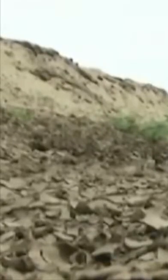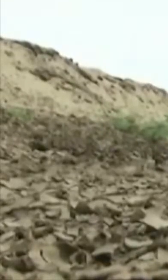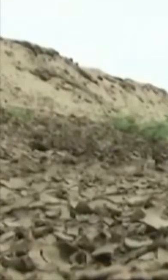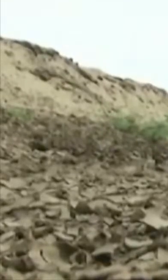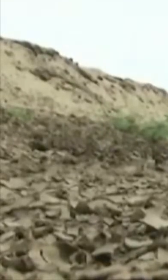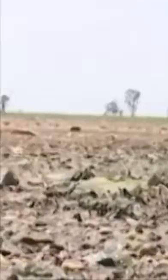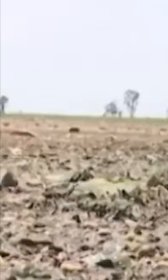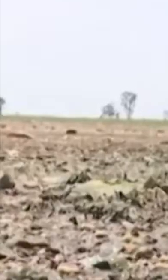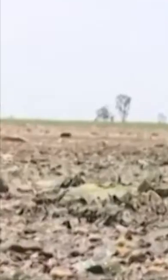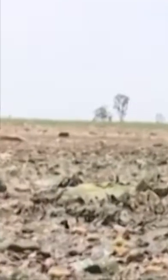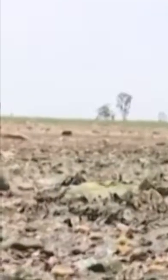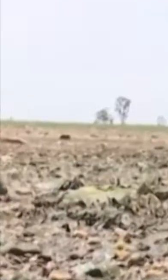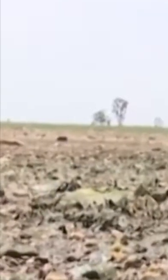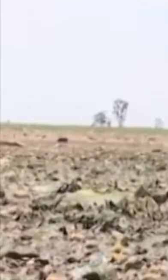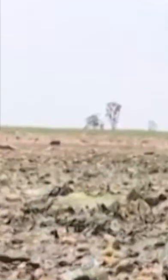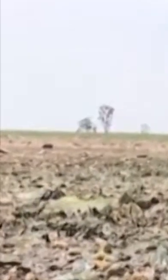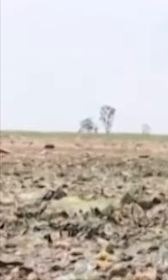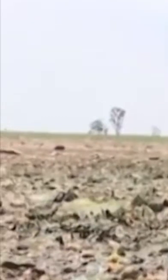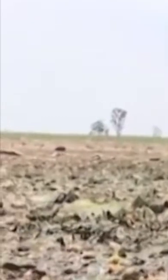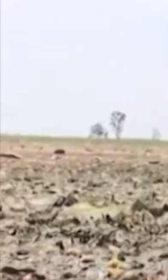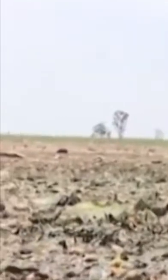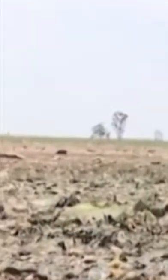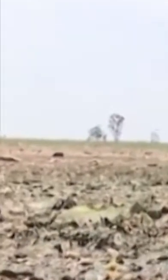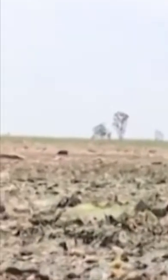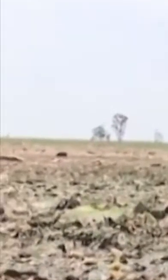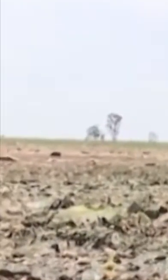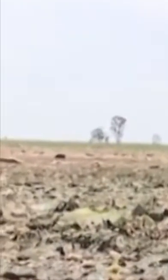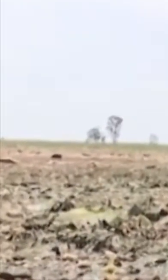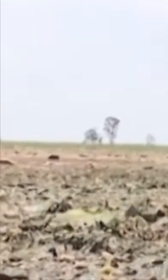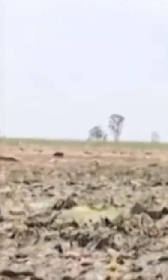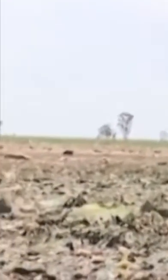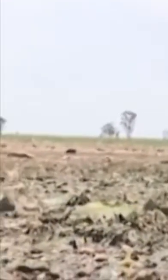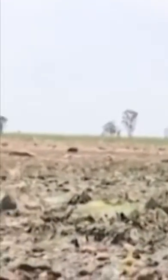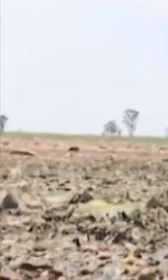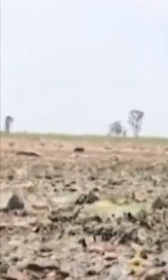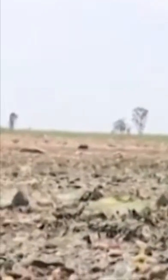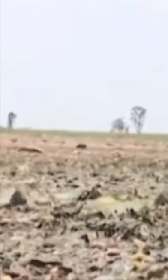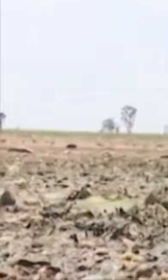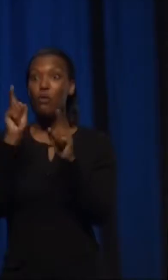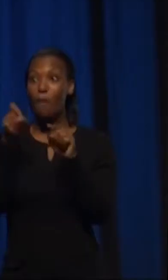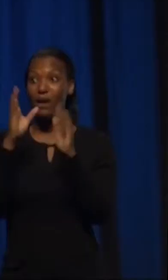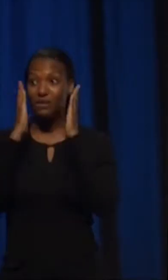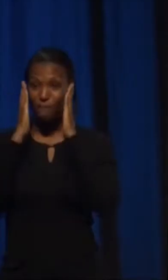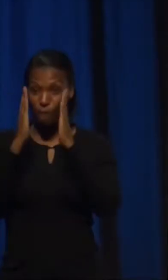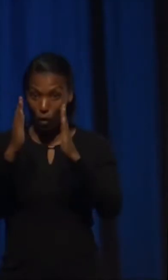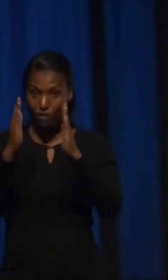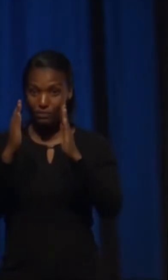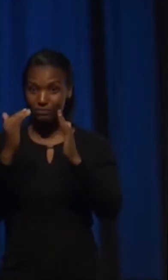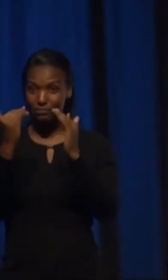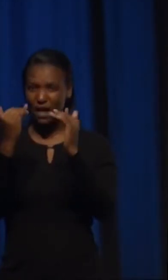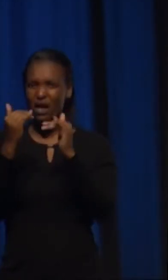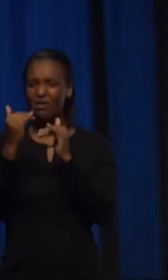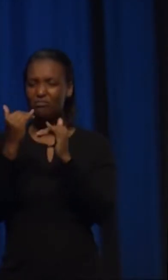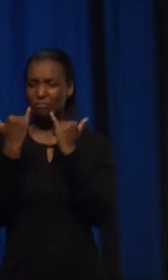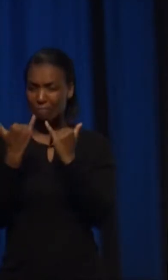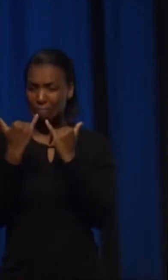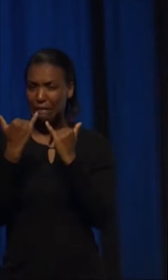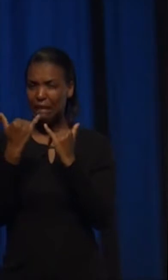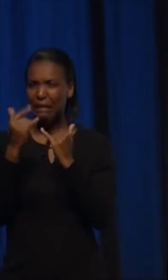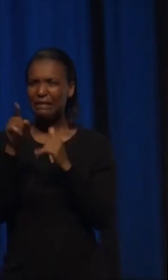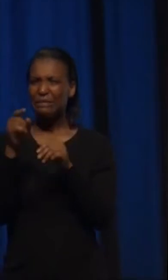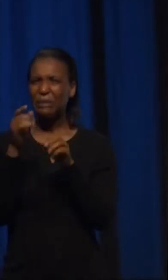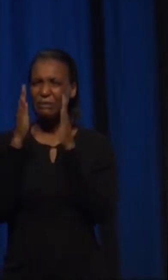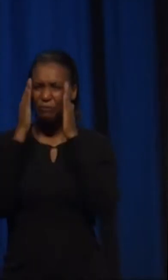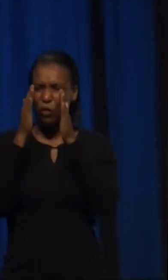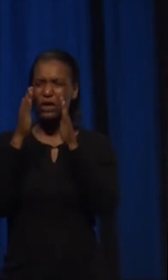This key report is aimed at drawing attention to the current